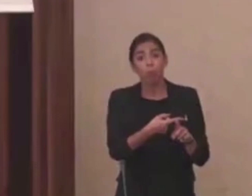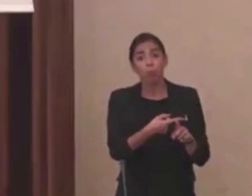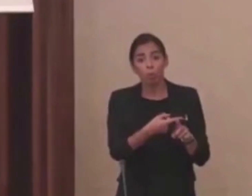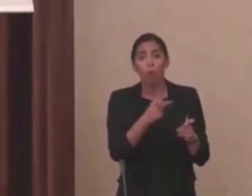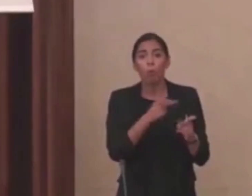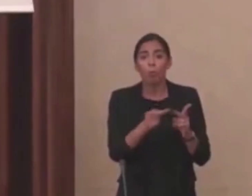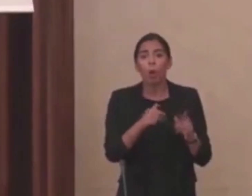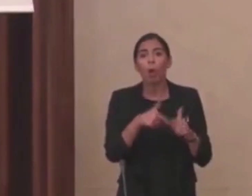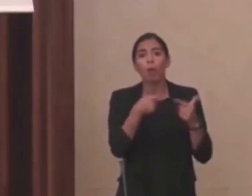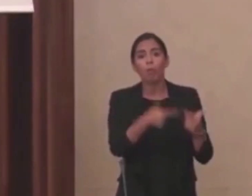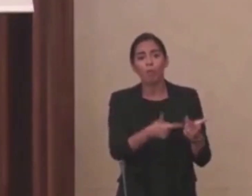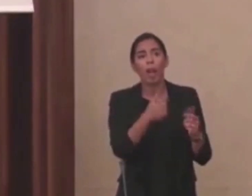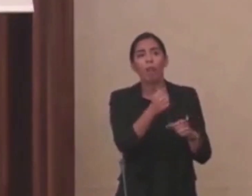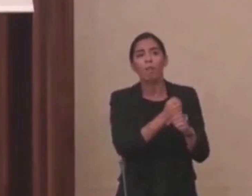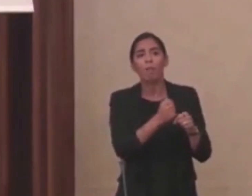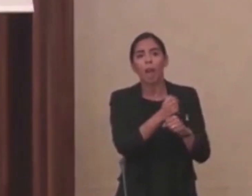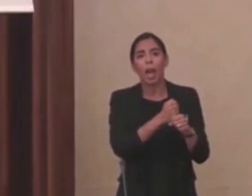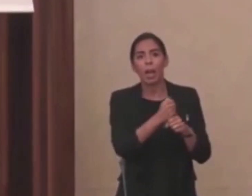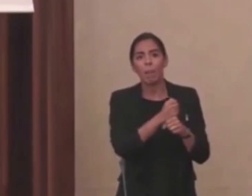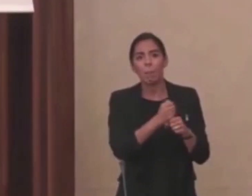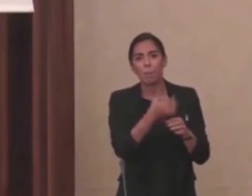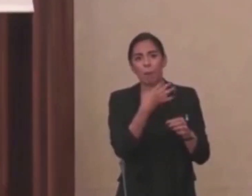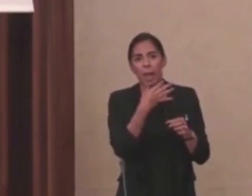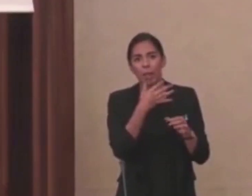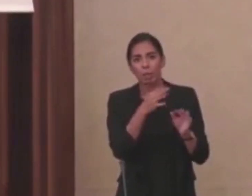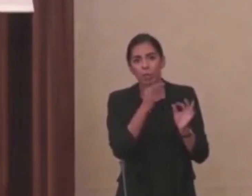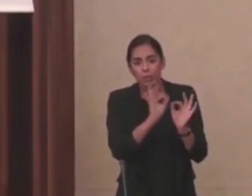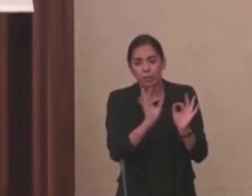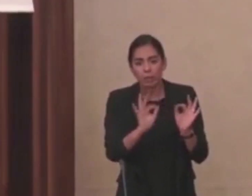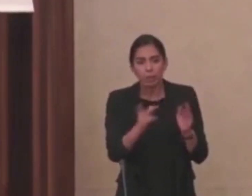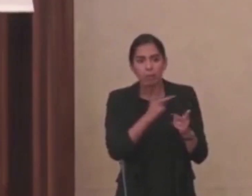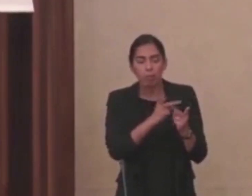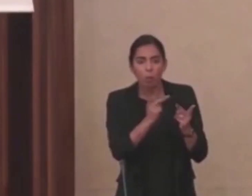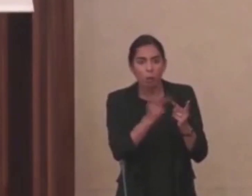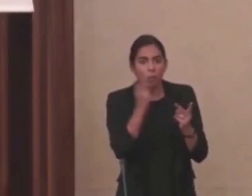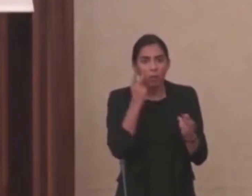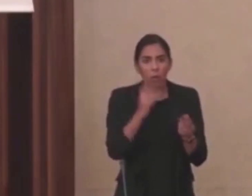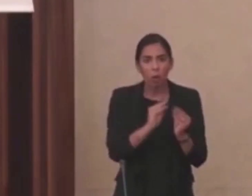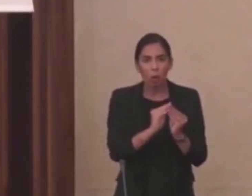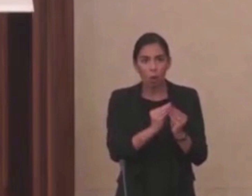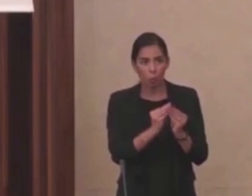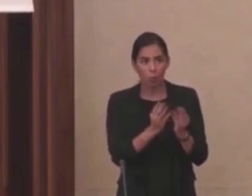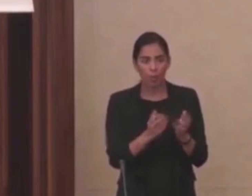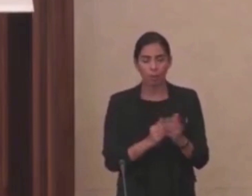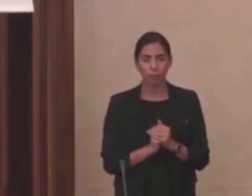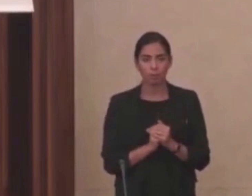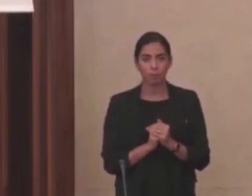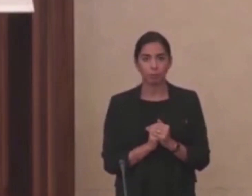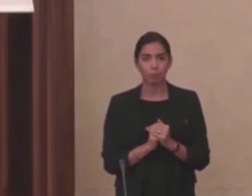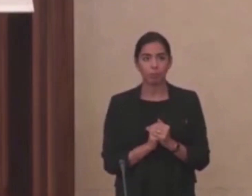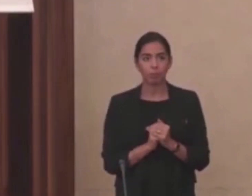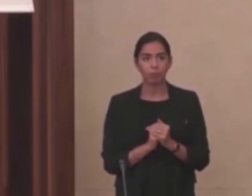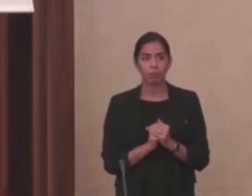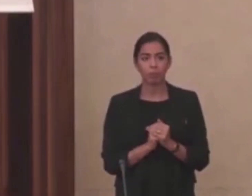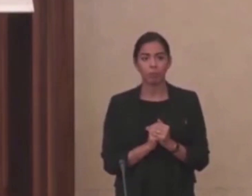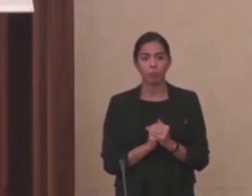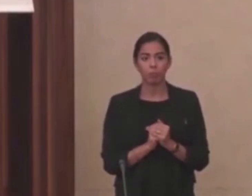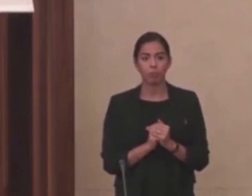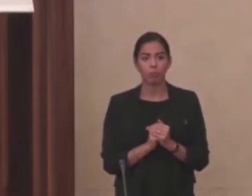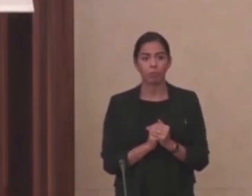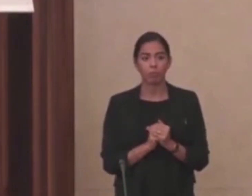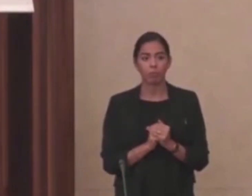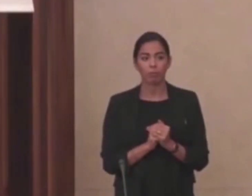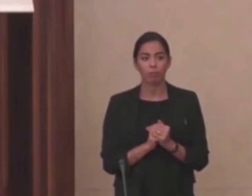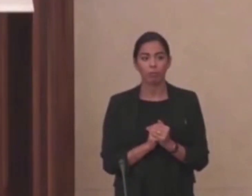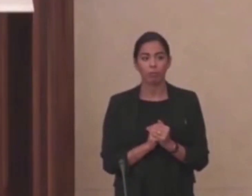spend in the inizialmente ICU, and trying di to prova develop sperimentali, a cercando di dare una drug risposta. protocol that was Allora experimental,